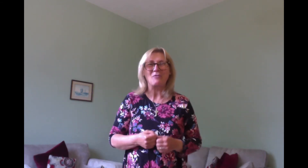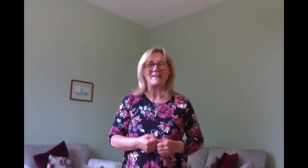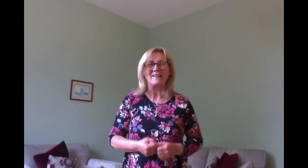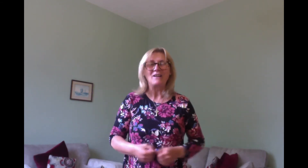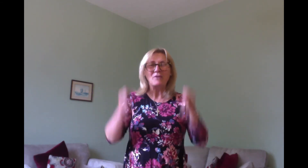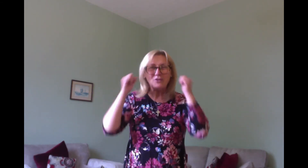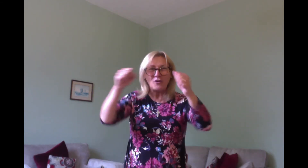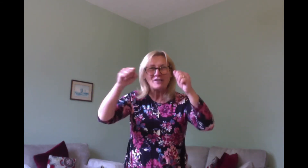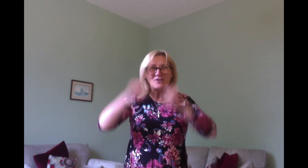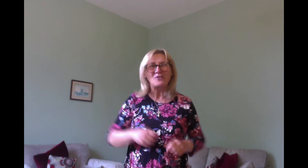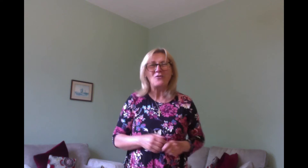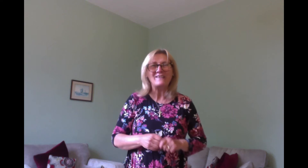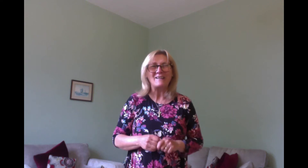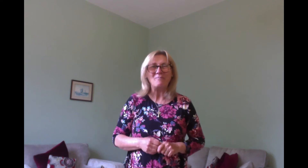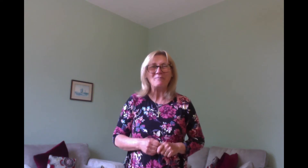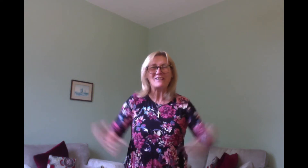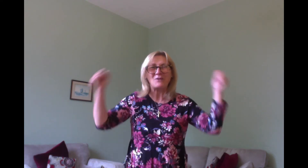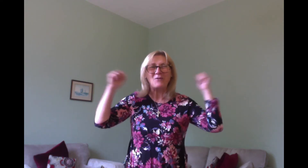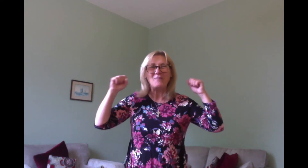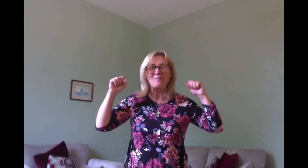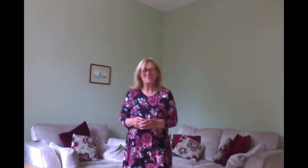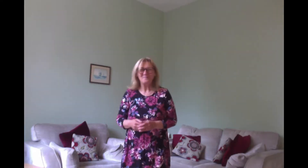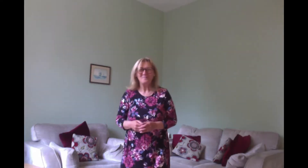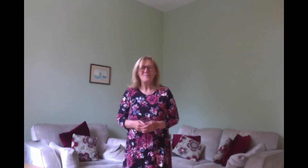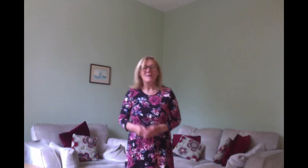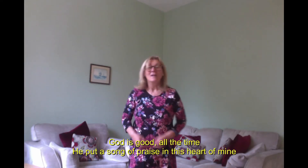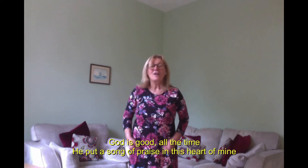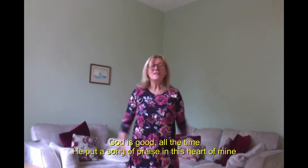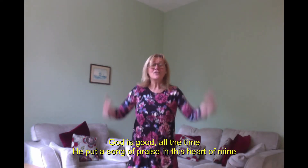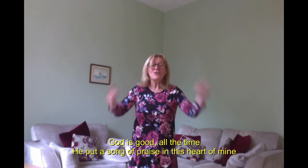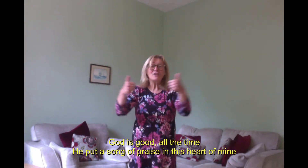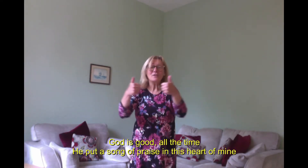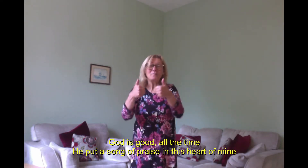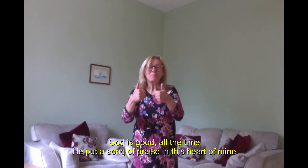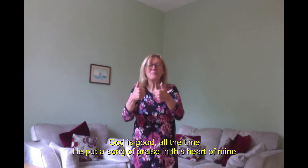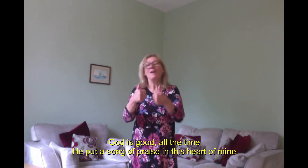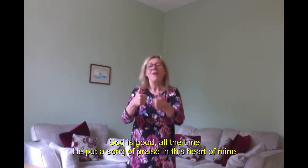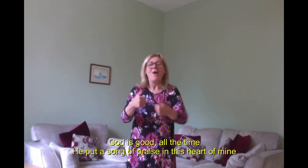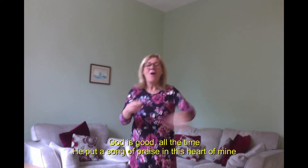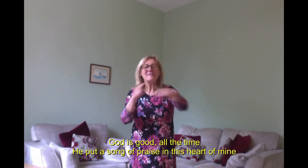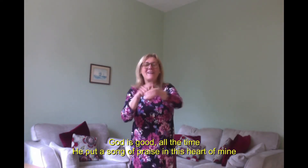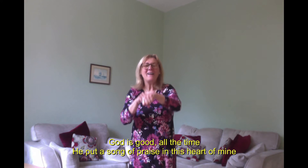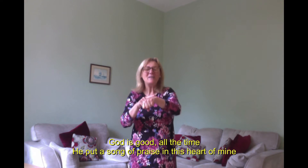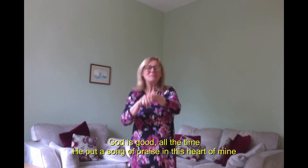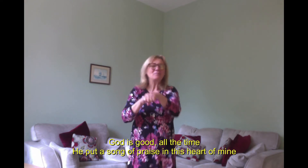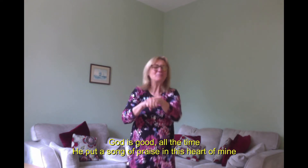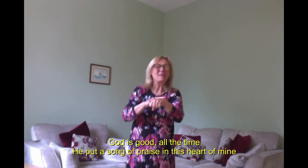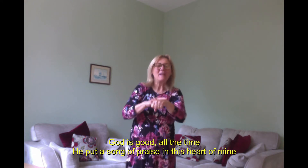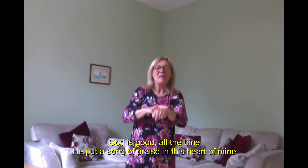morning with God is good all the time. Let's go. God is good all the